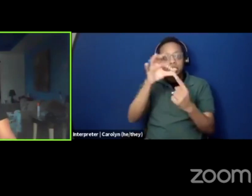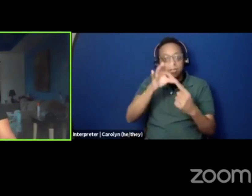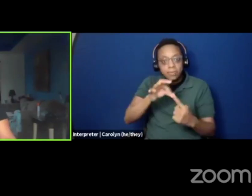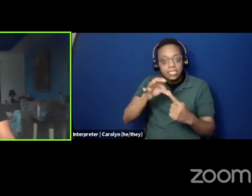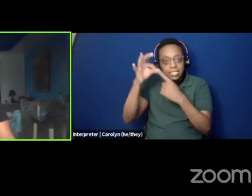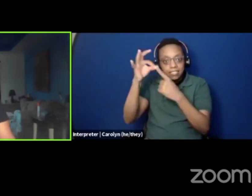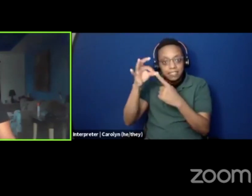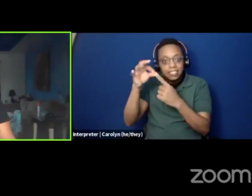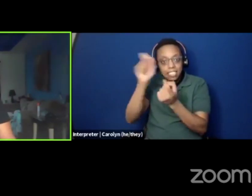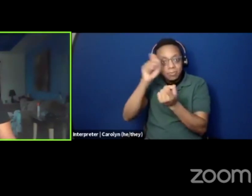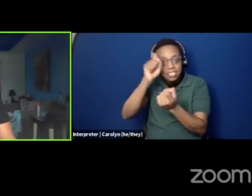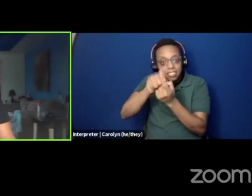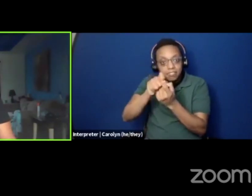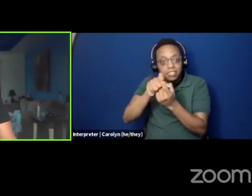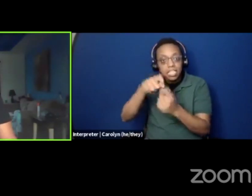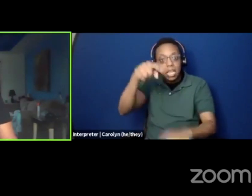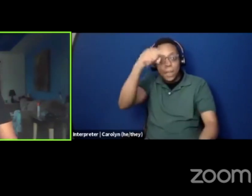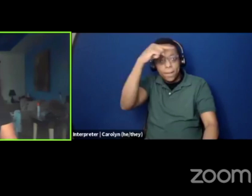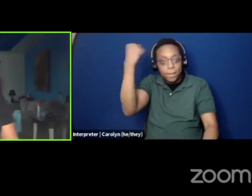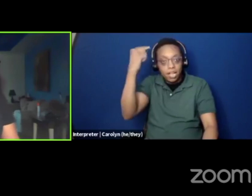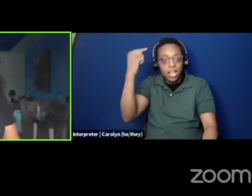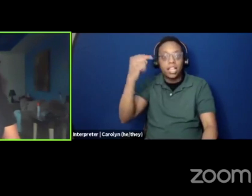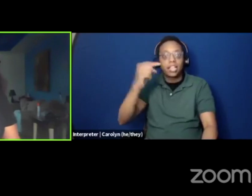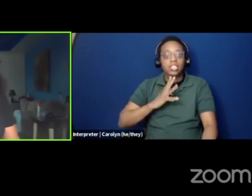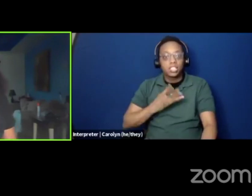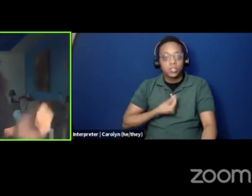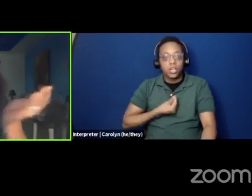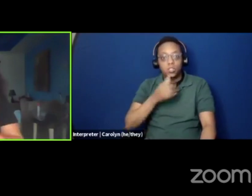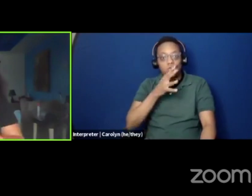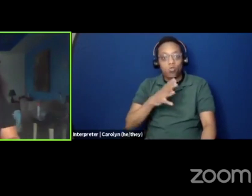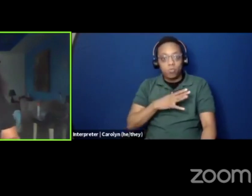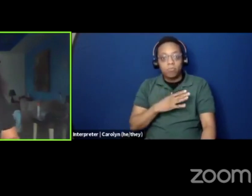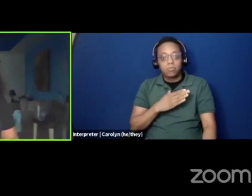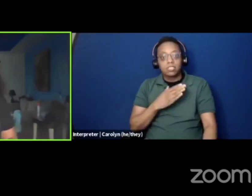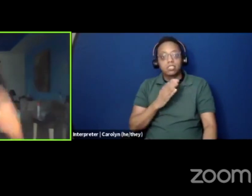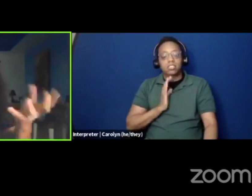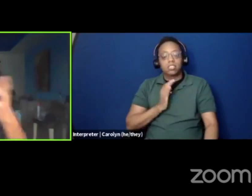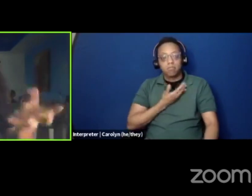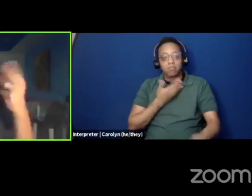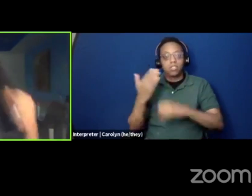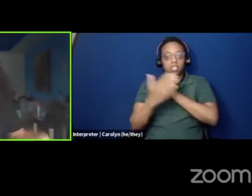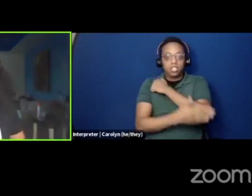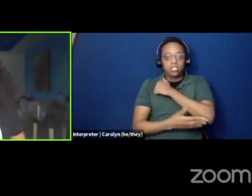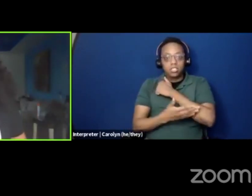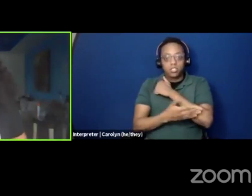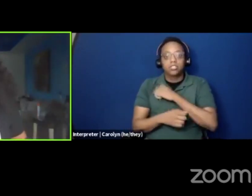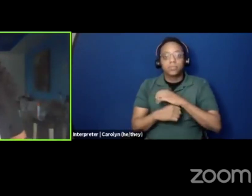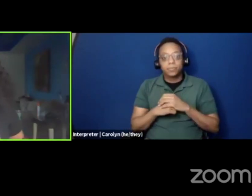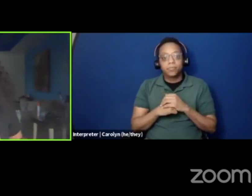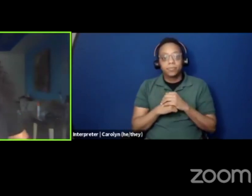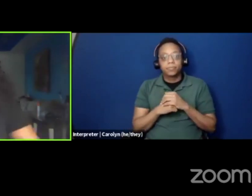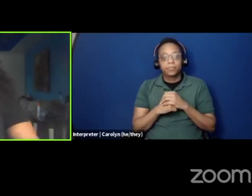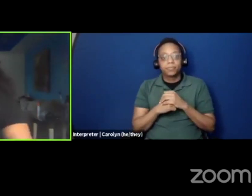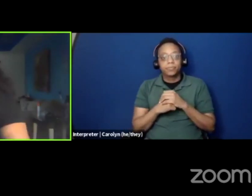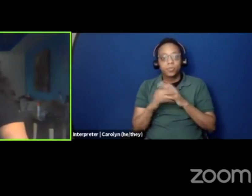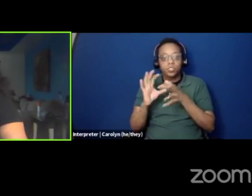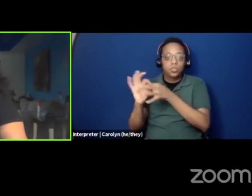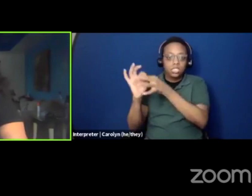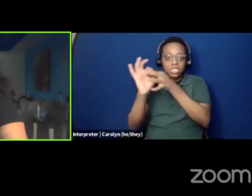this country. So looking at those and tying those together is where I'm at with